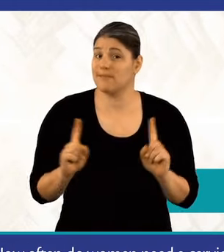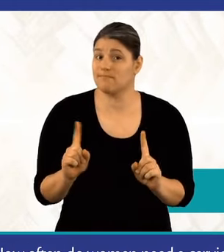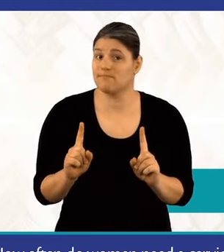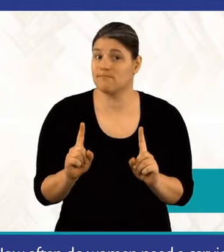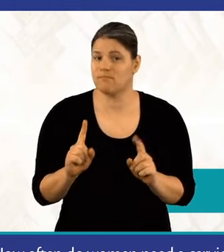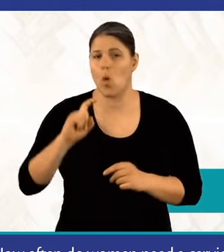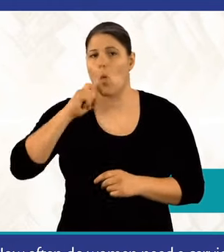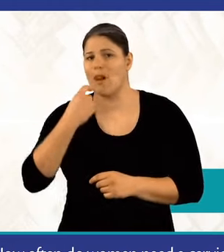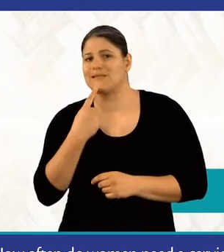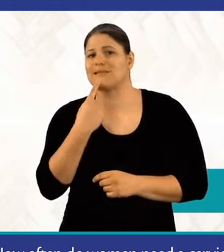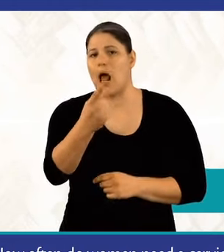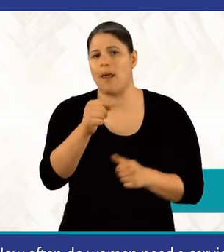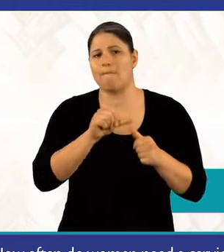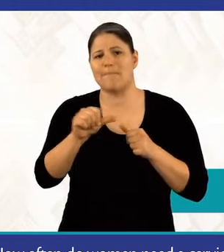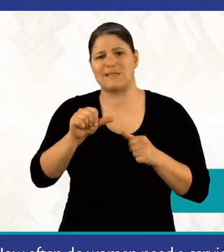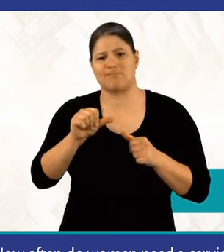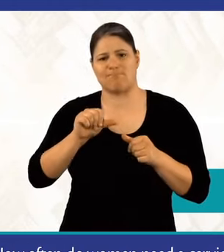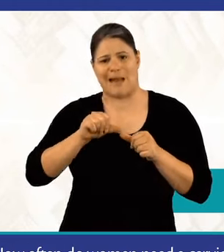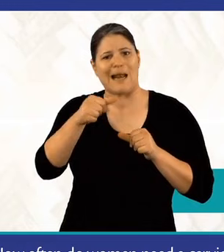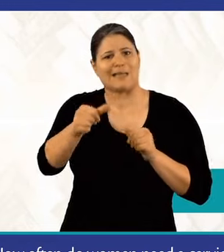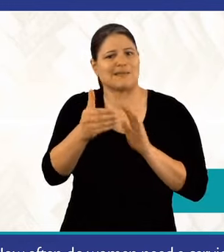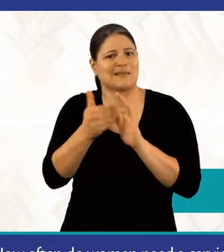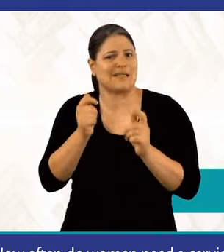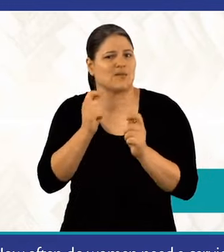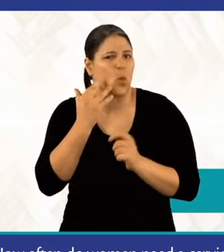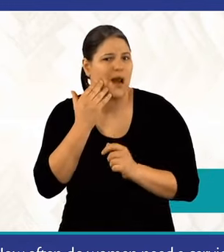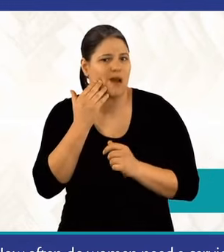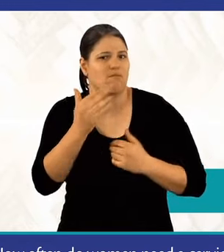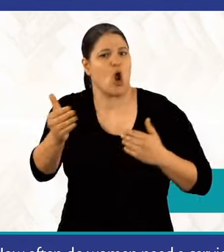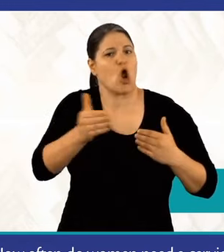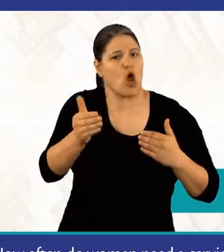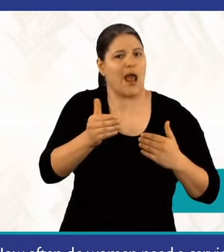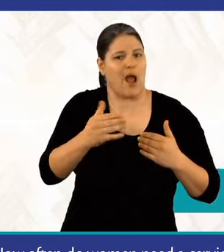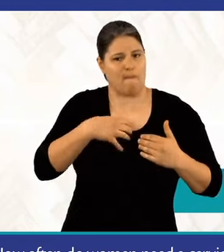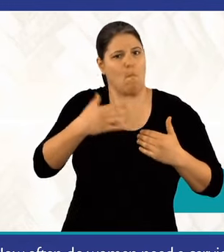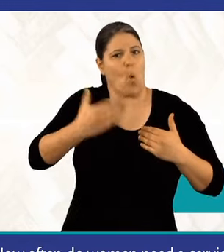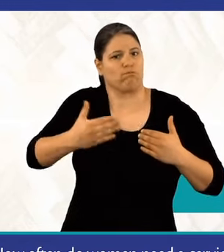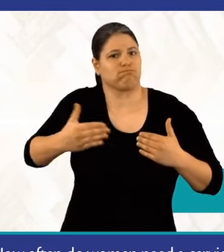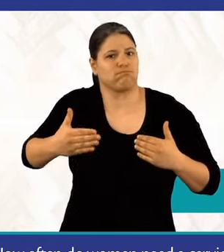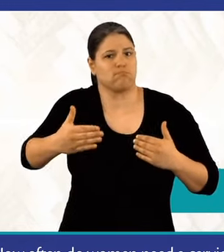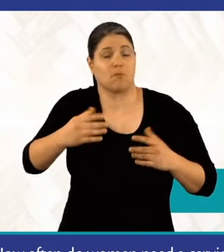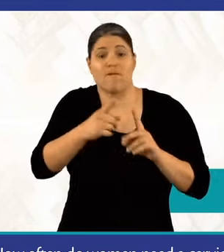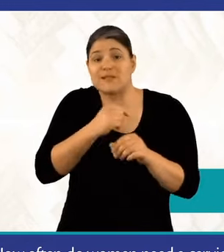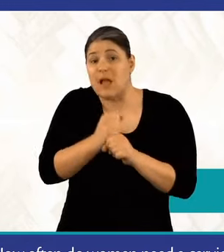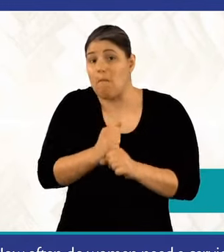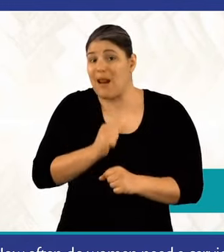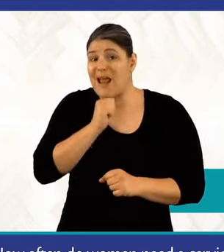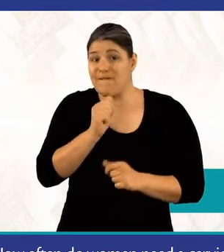In some circumstances, you may be advised to have a test more often, for example, after an abnormal result.